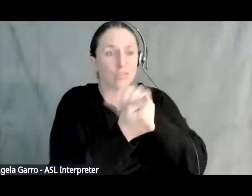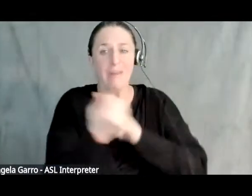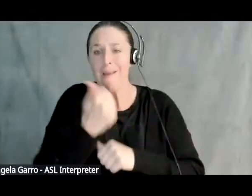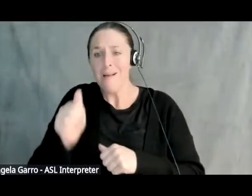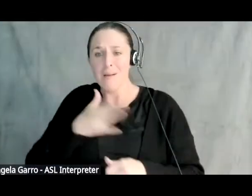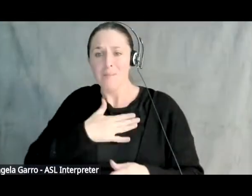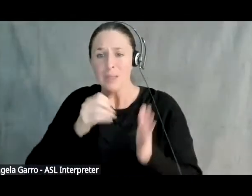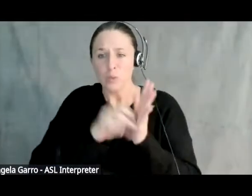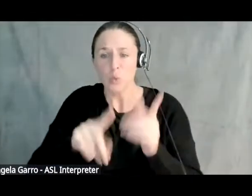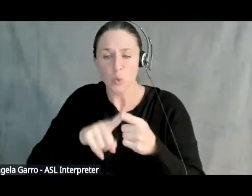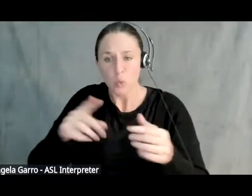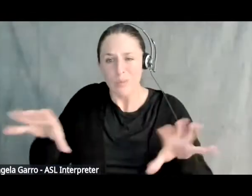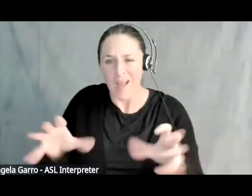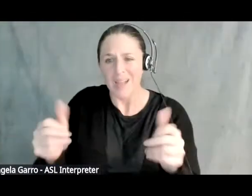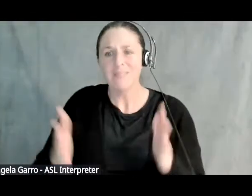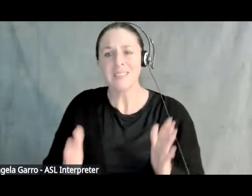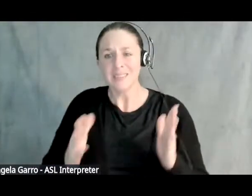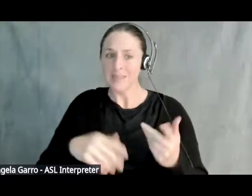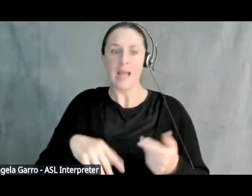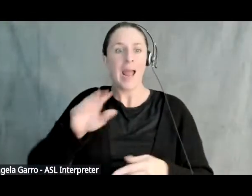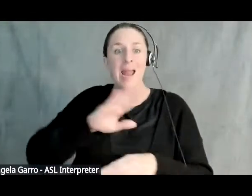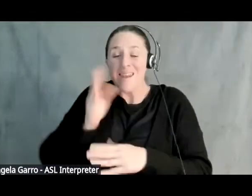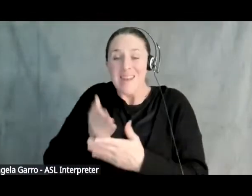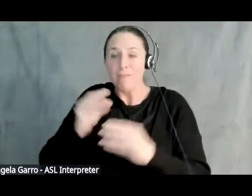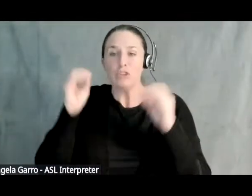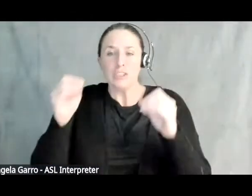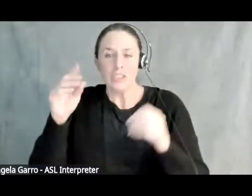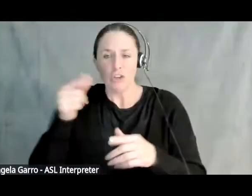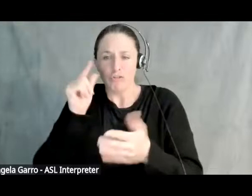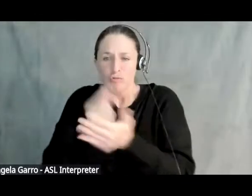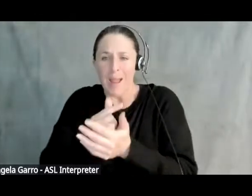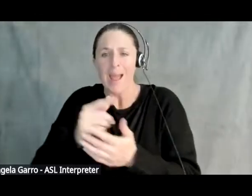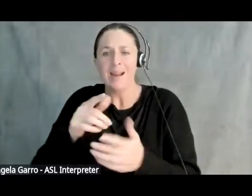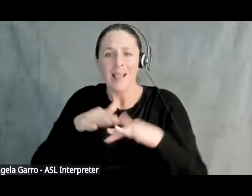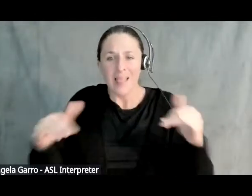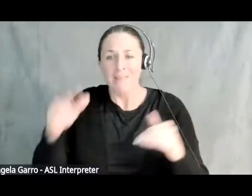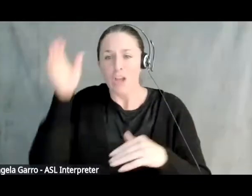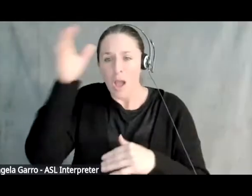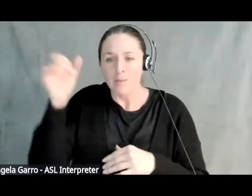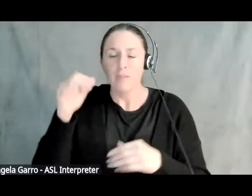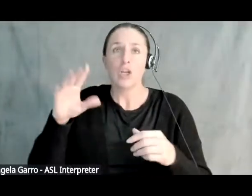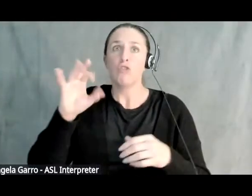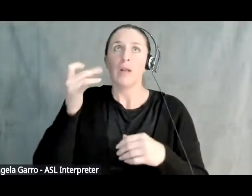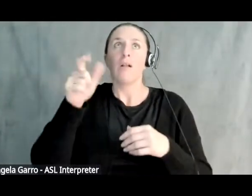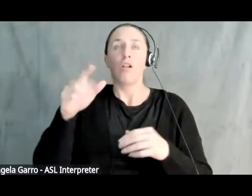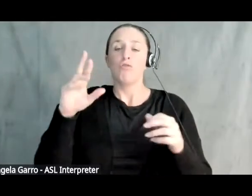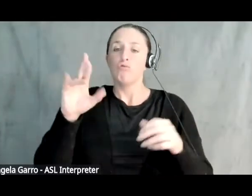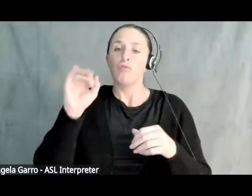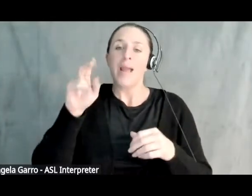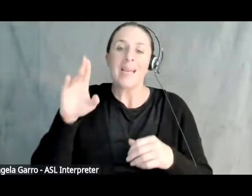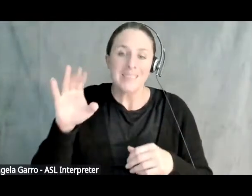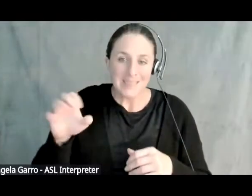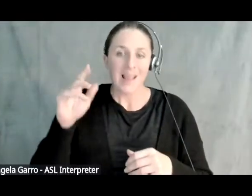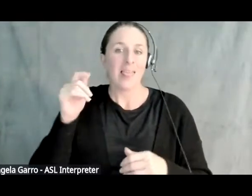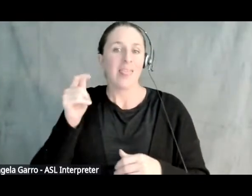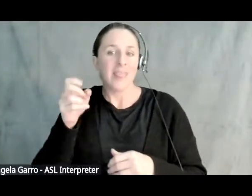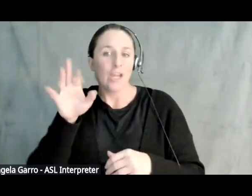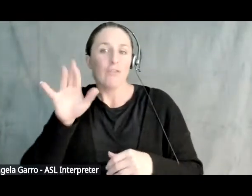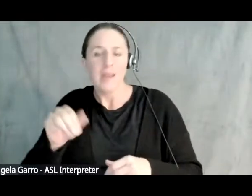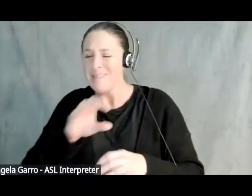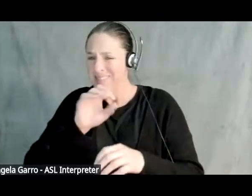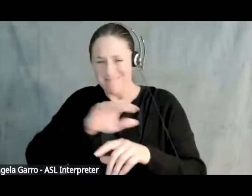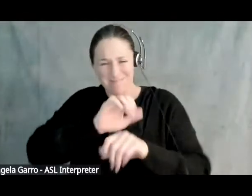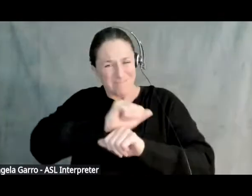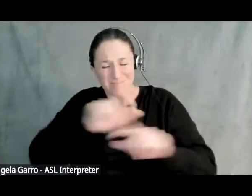I have never been asked or encouraged to teach the grad level concepts of critical race theory. In fact, that phrase has never come up in any of my professional